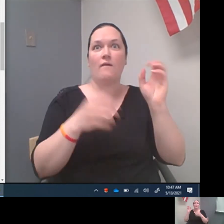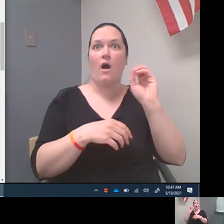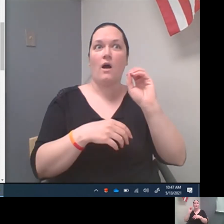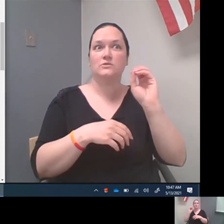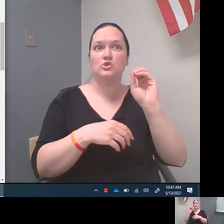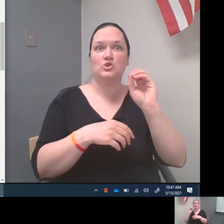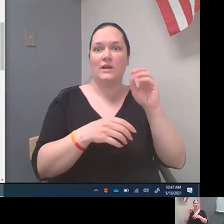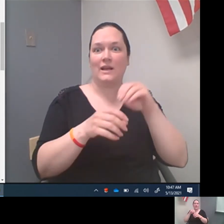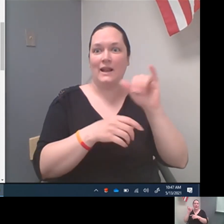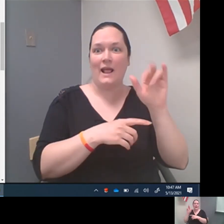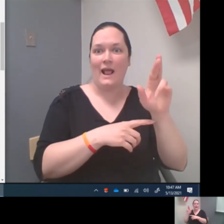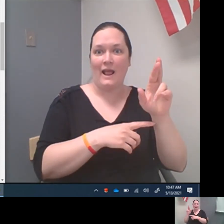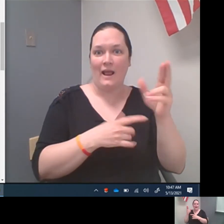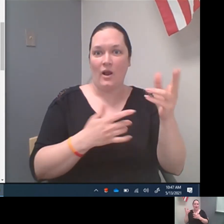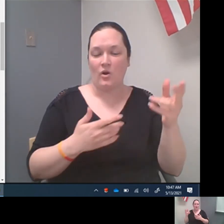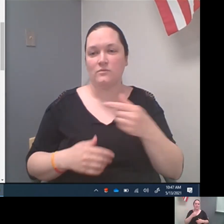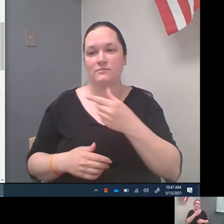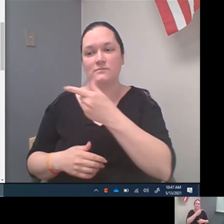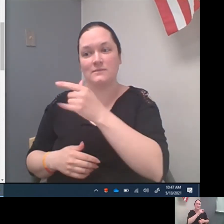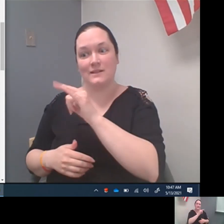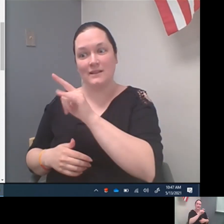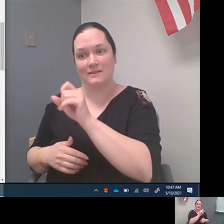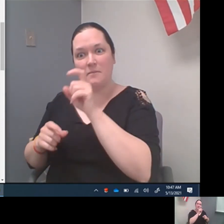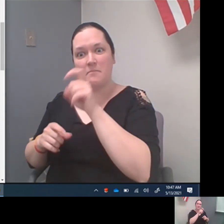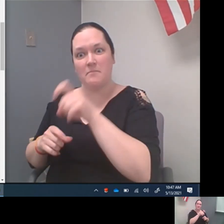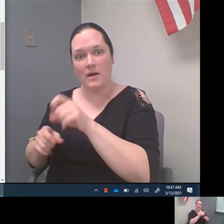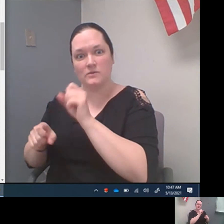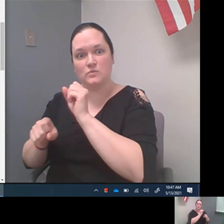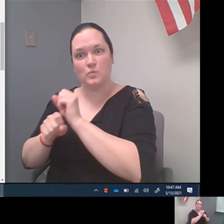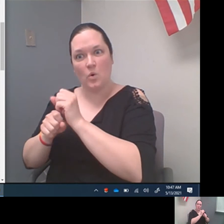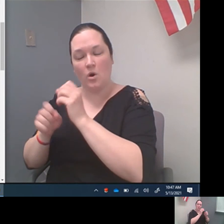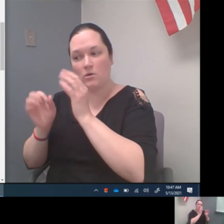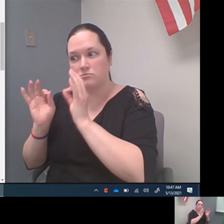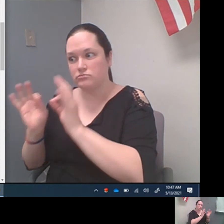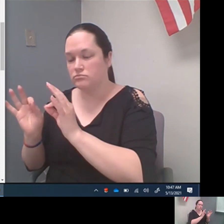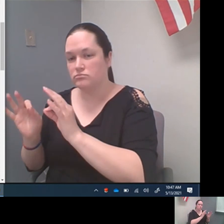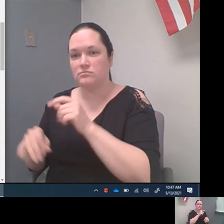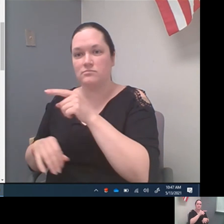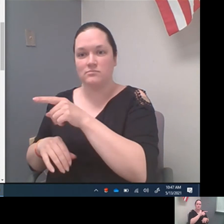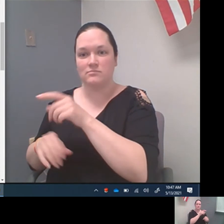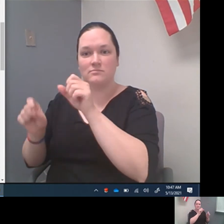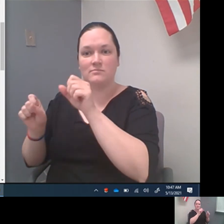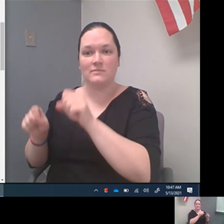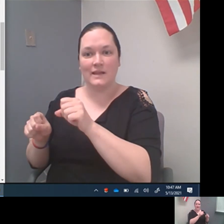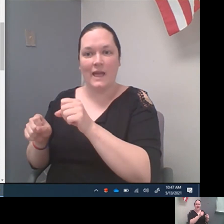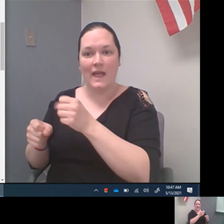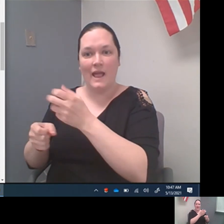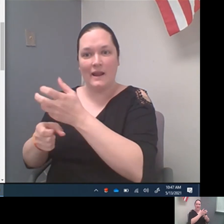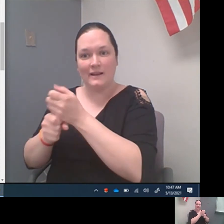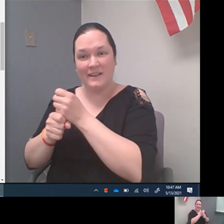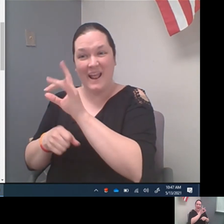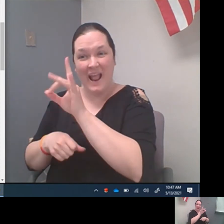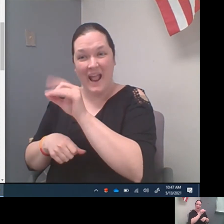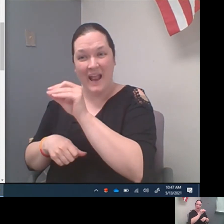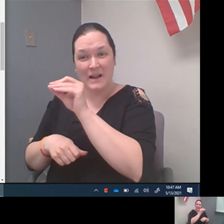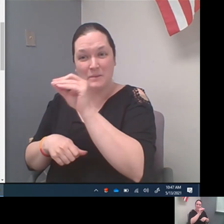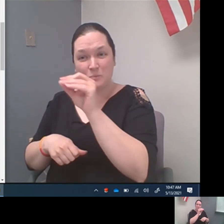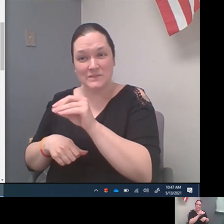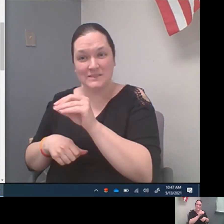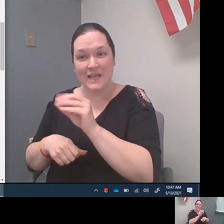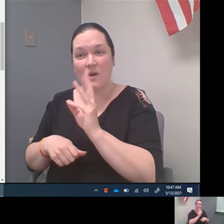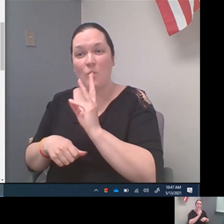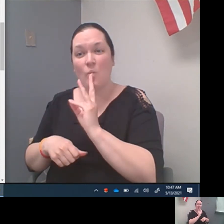So how efficient do the gills actually have to be in fish? They can reclaim something like 80% of the oxygen that's in the water. So